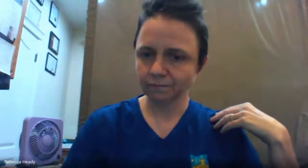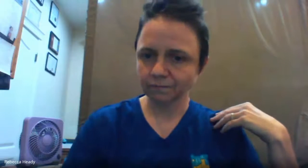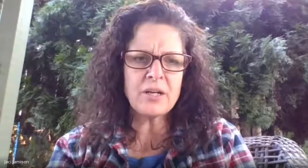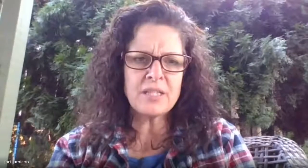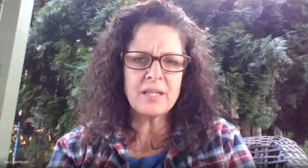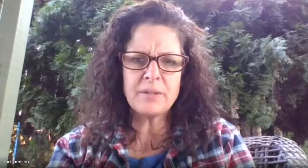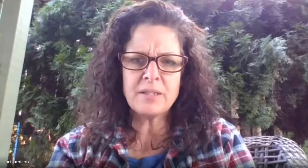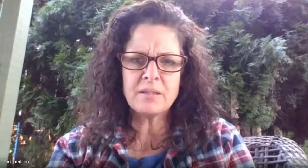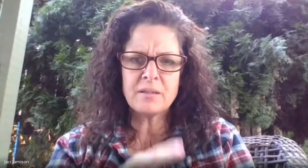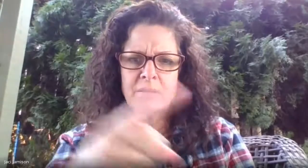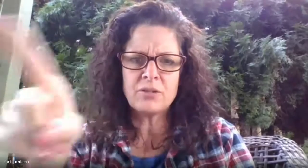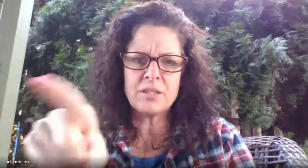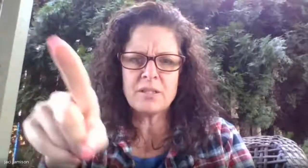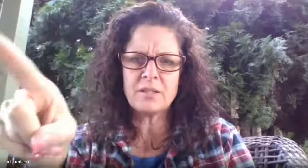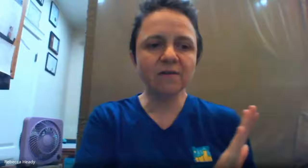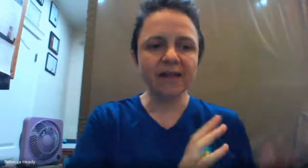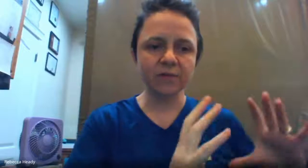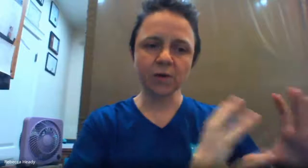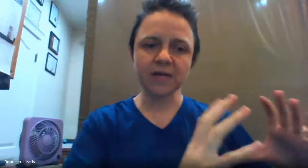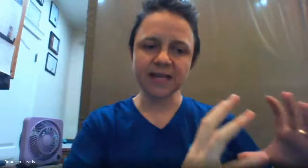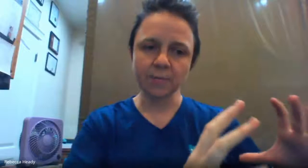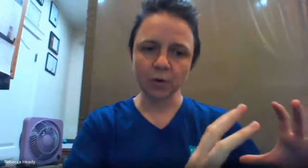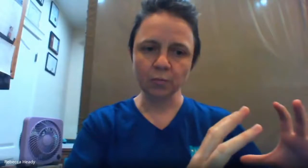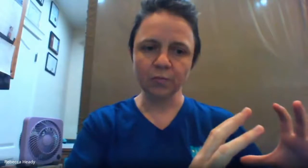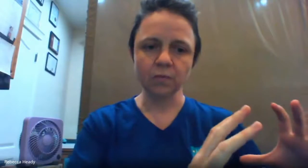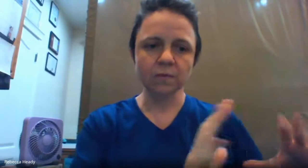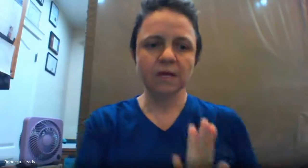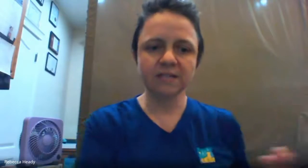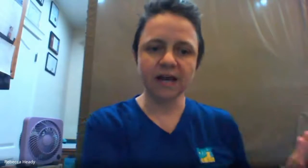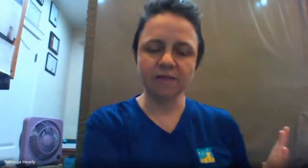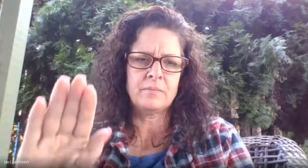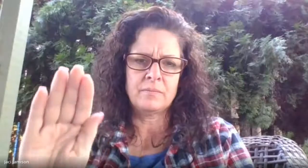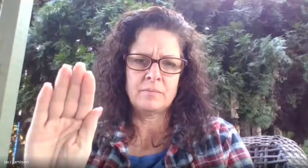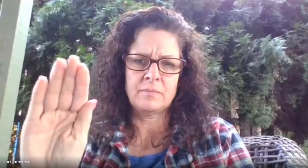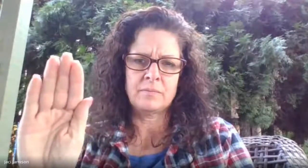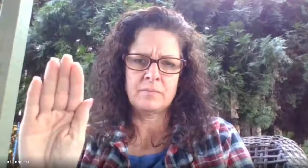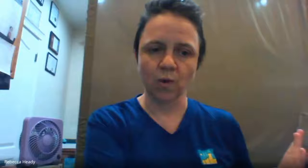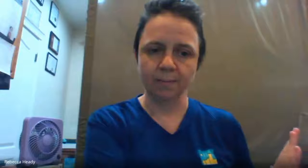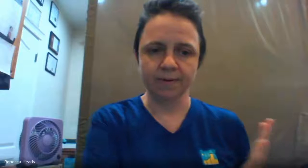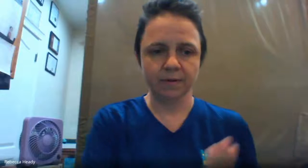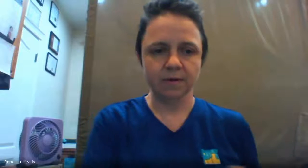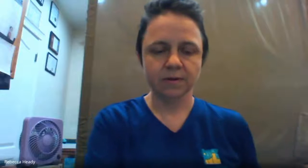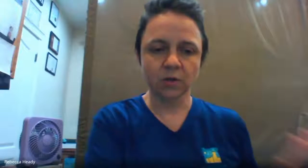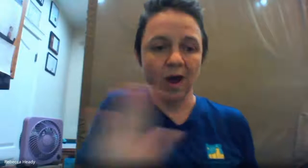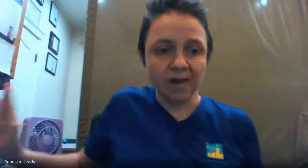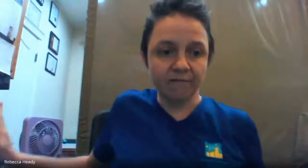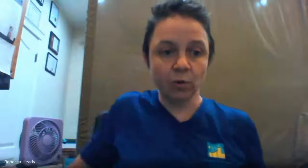please. Just There, kind of like if you were going to set up a group, it's Mhm. kind of a short little swipe. So not like a full swipe, like